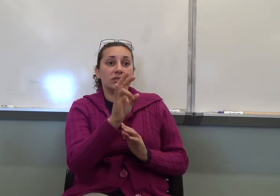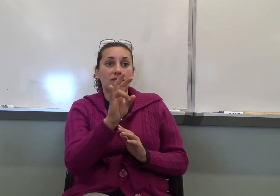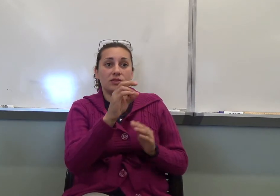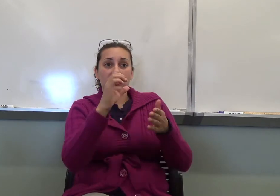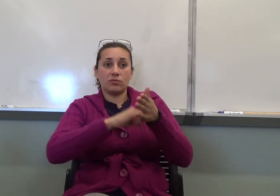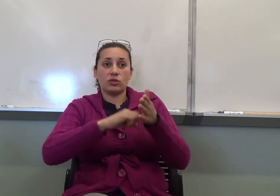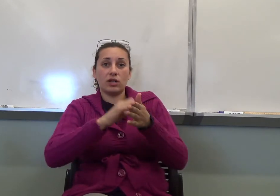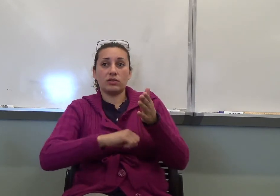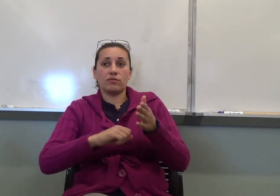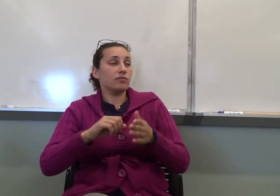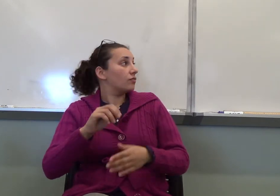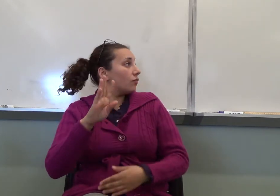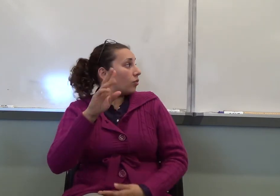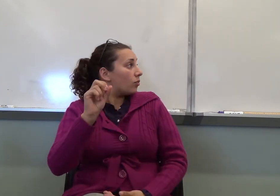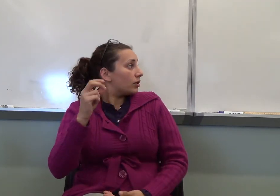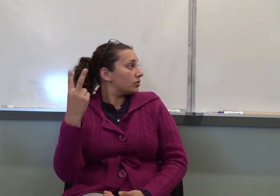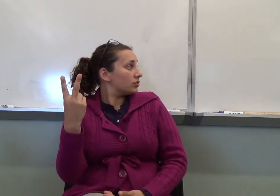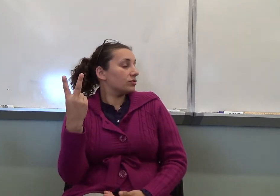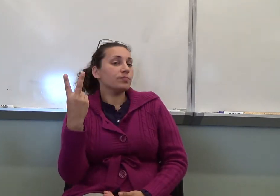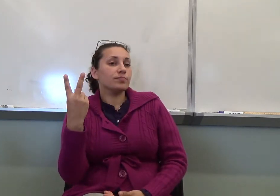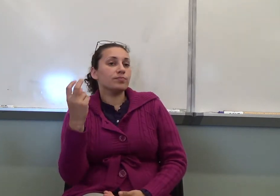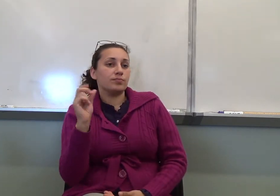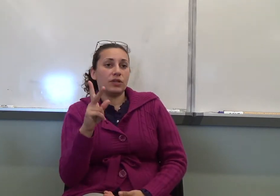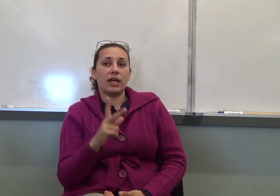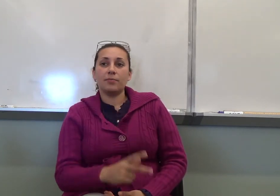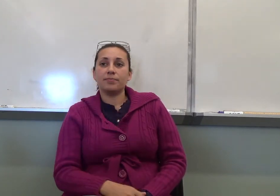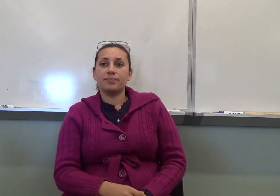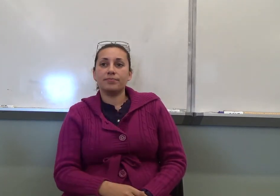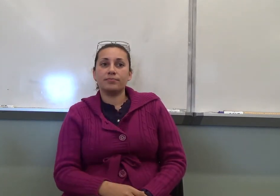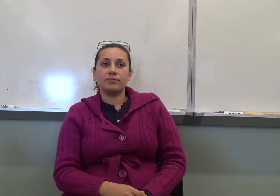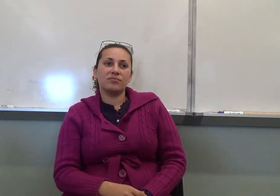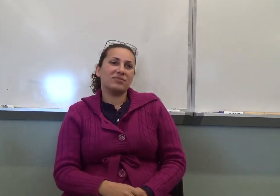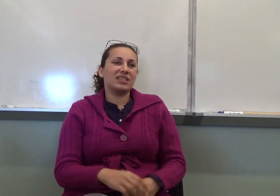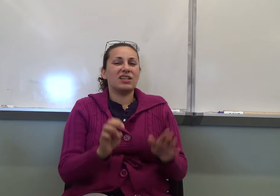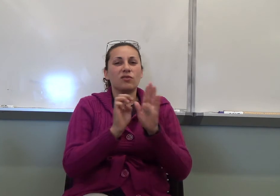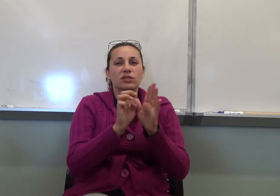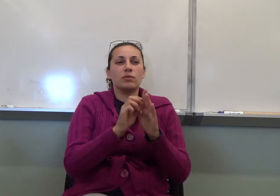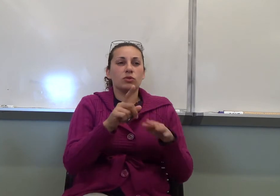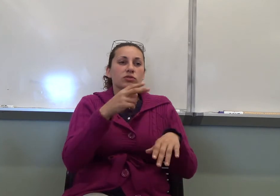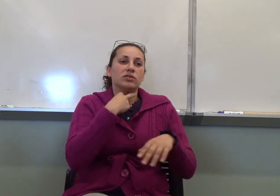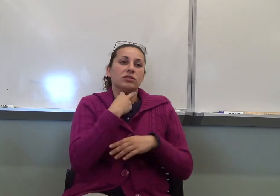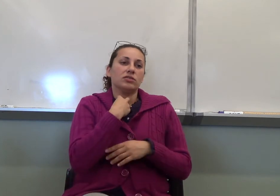Now let's say you're on a desert island going to your soccer ball and you don't have your calculator.